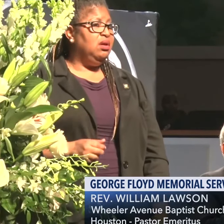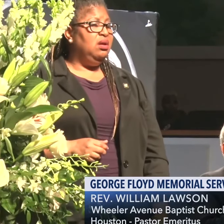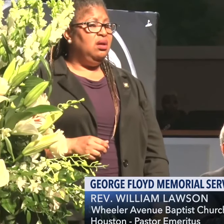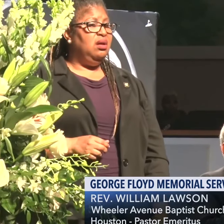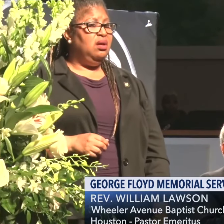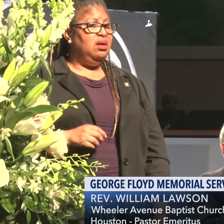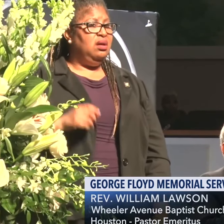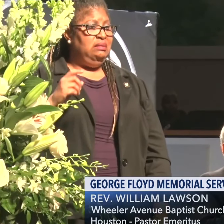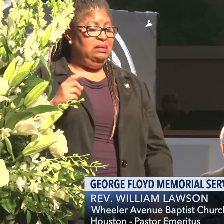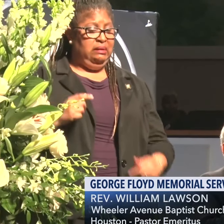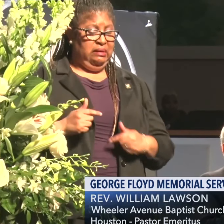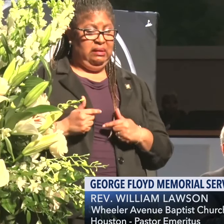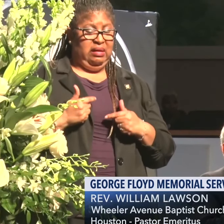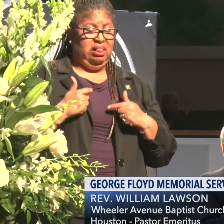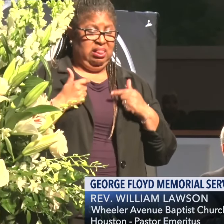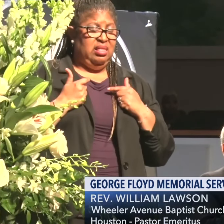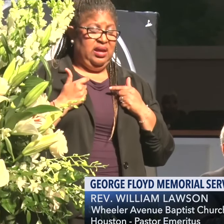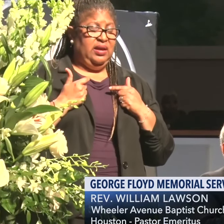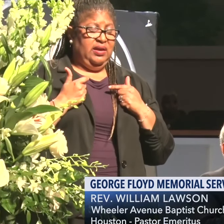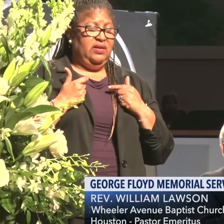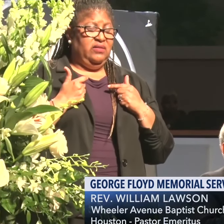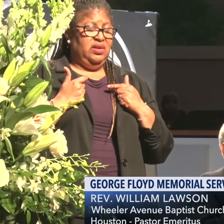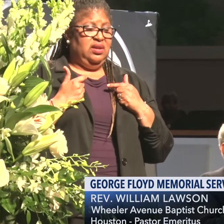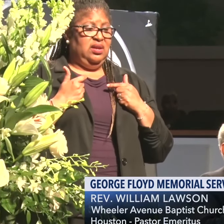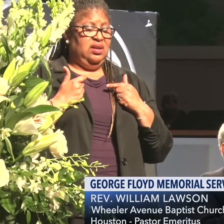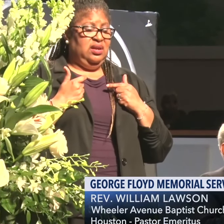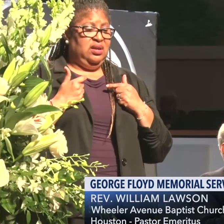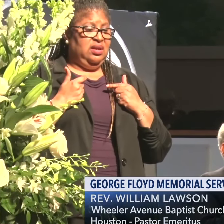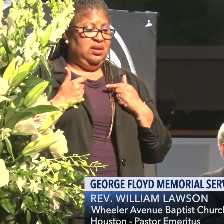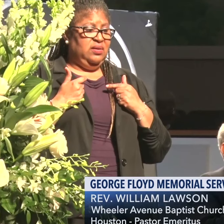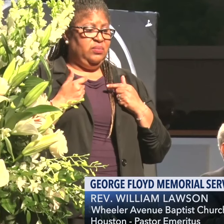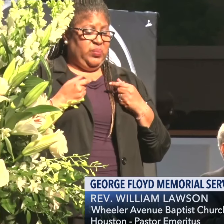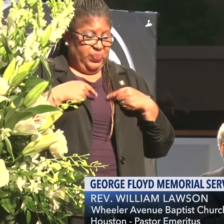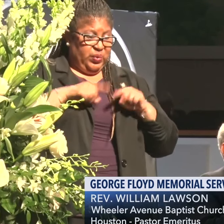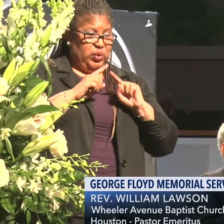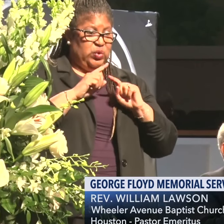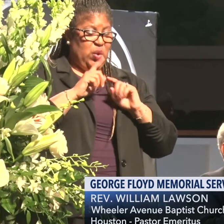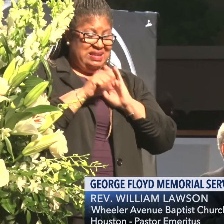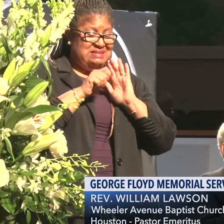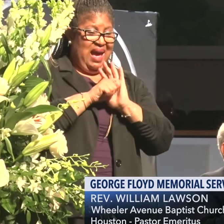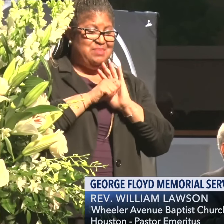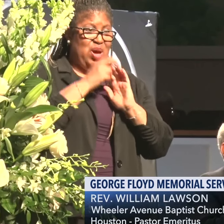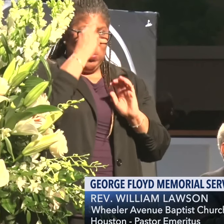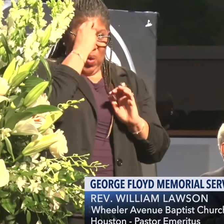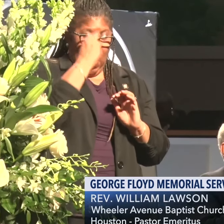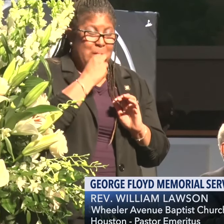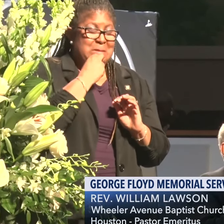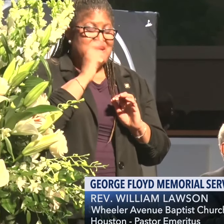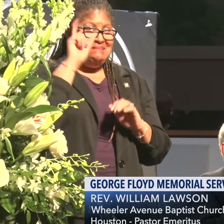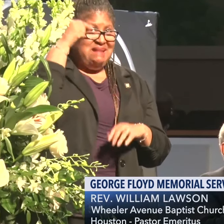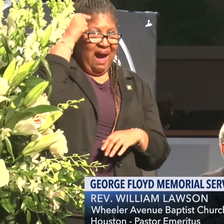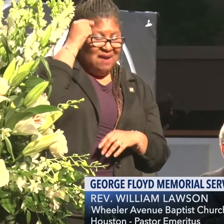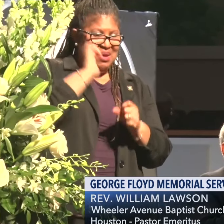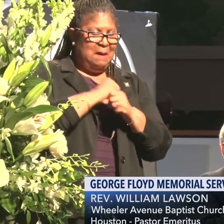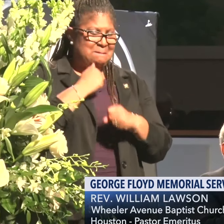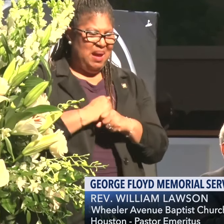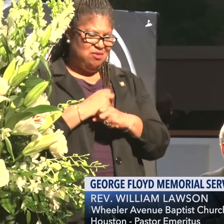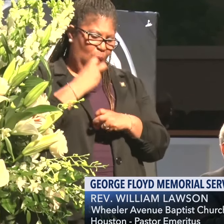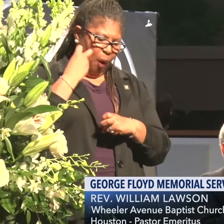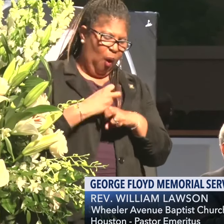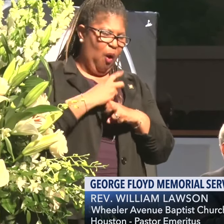He lived at a time when the Roman when when the Roman government was making it very hard for